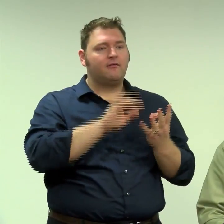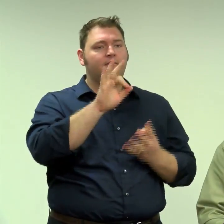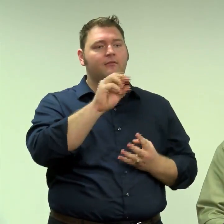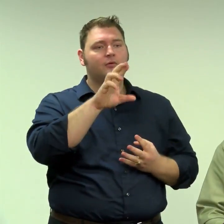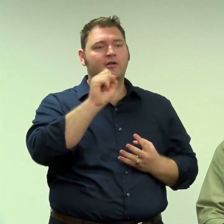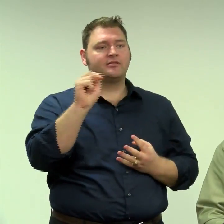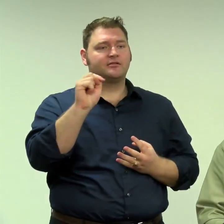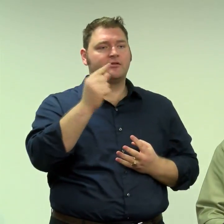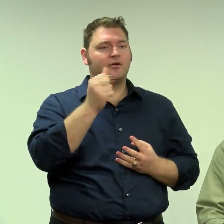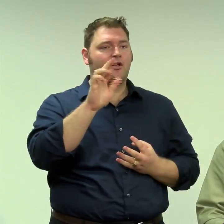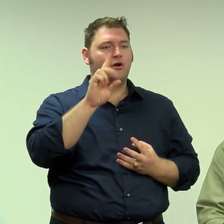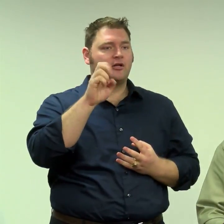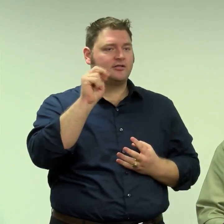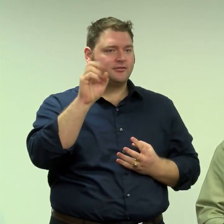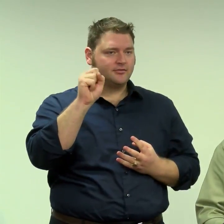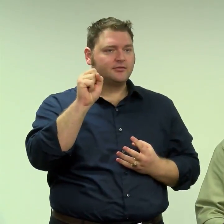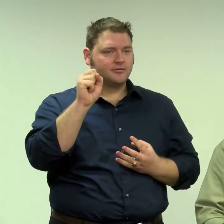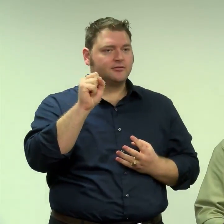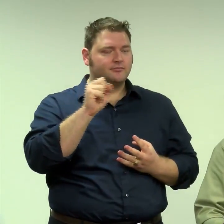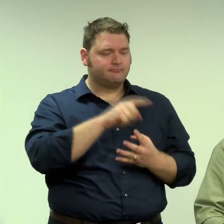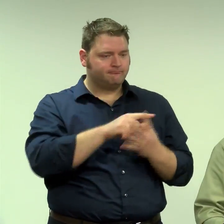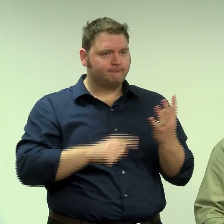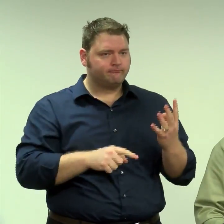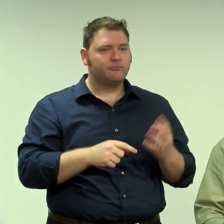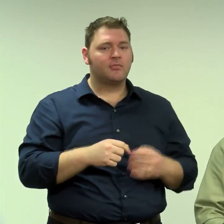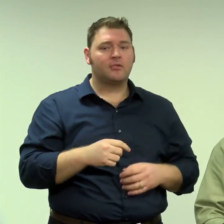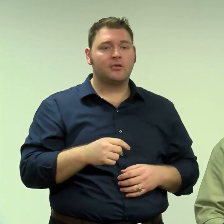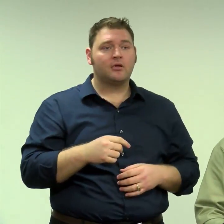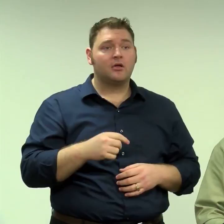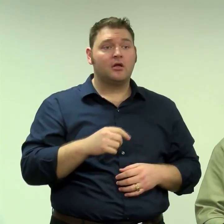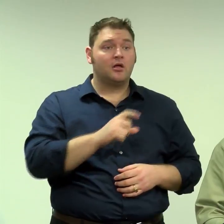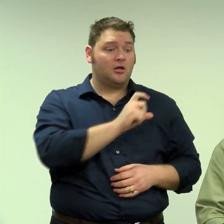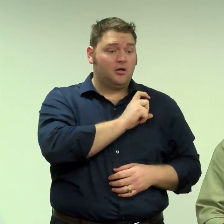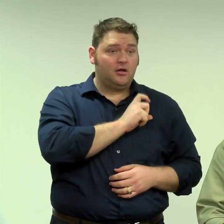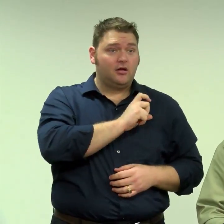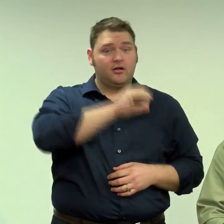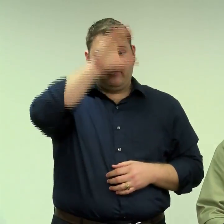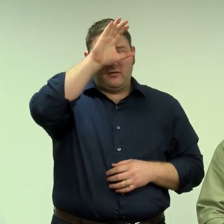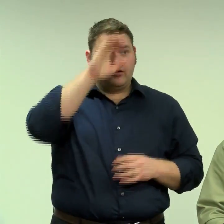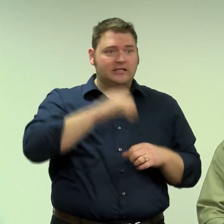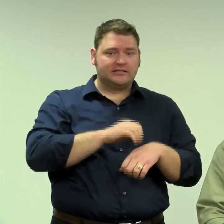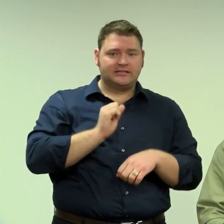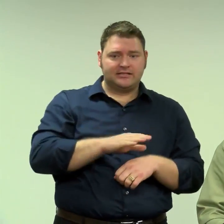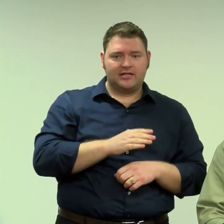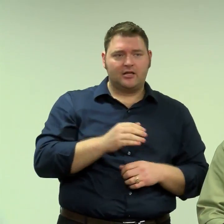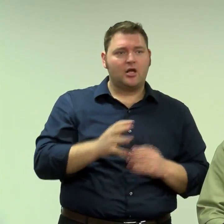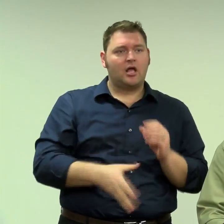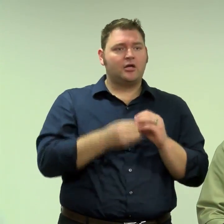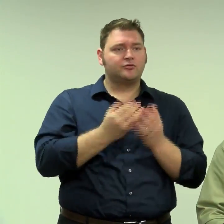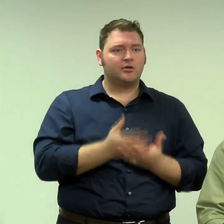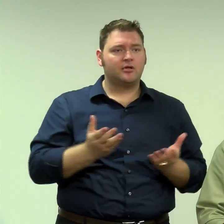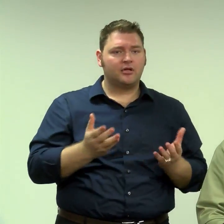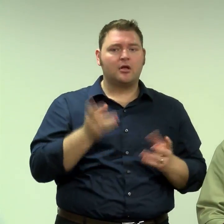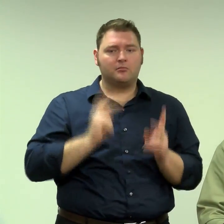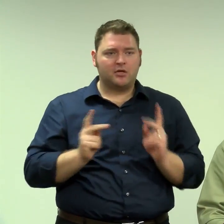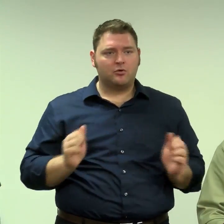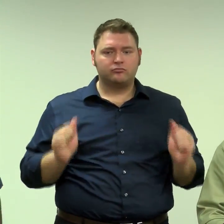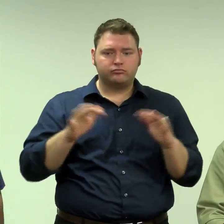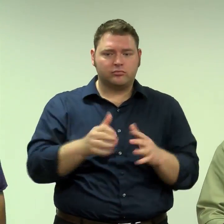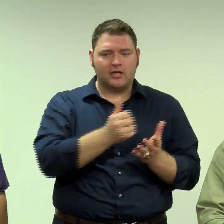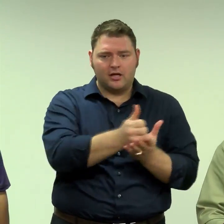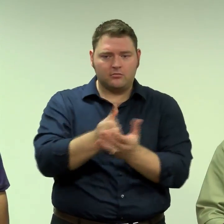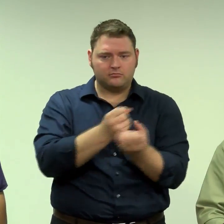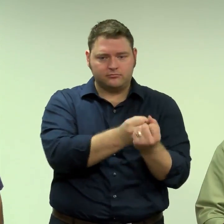are out there. I know the fire department and the police department are sending additional assets in that area to the people